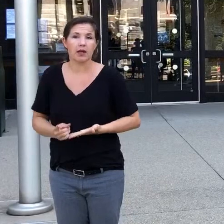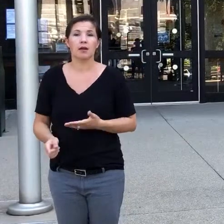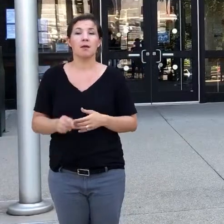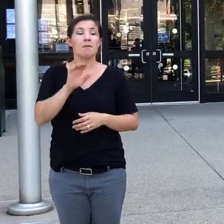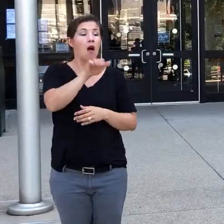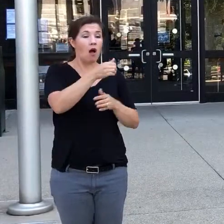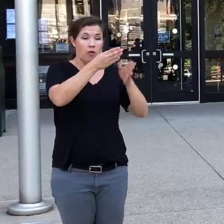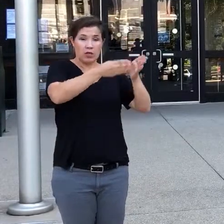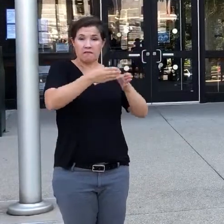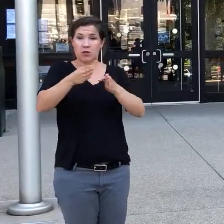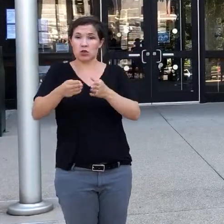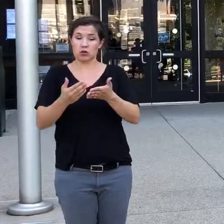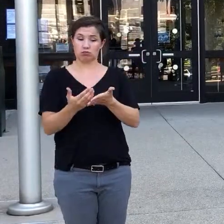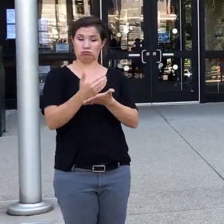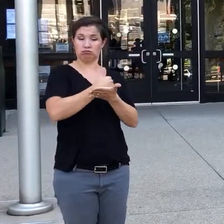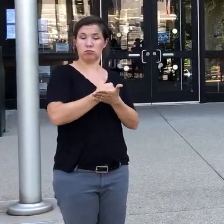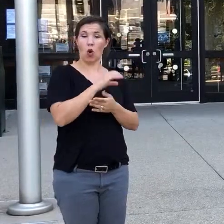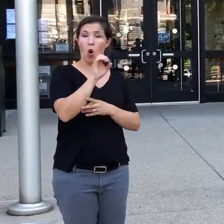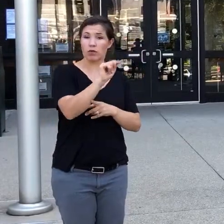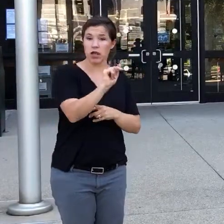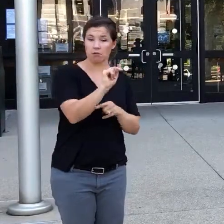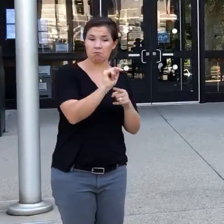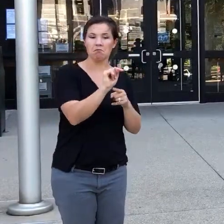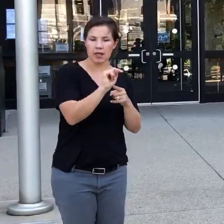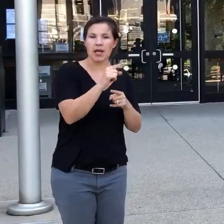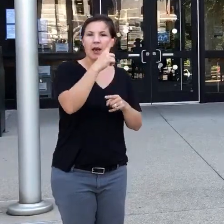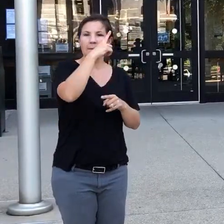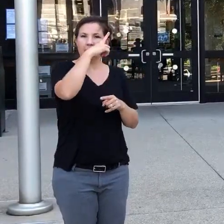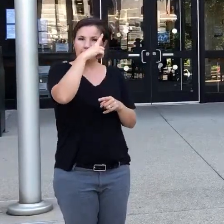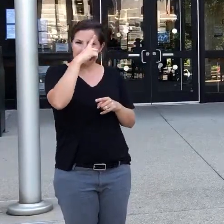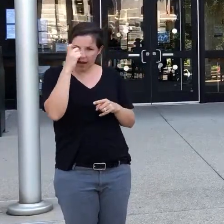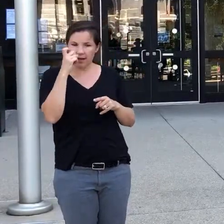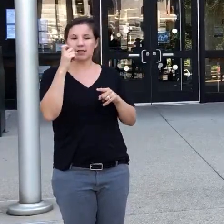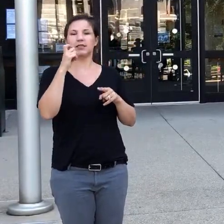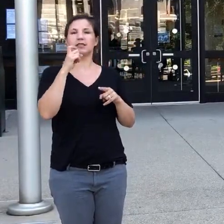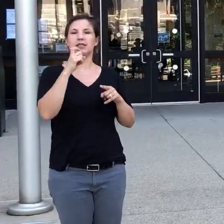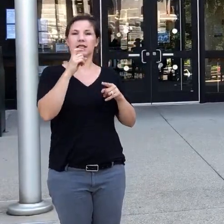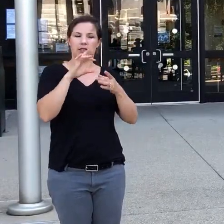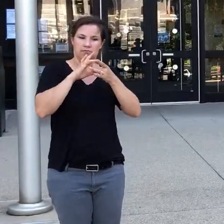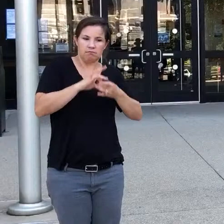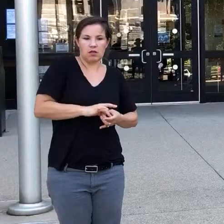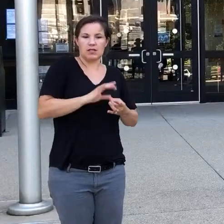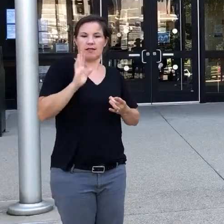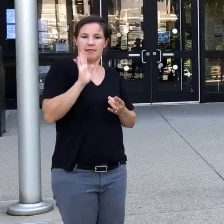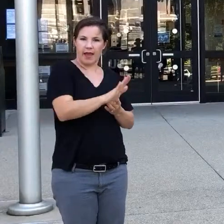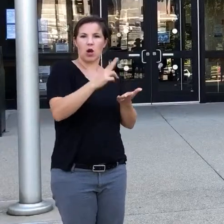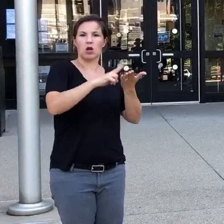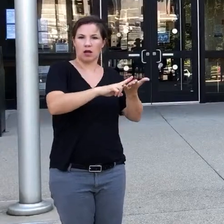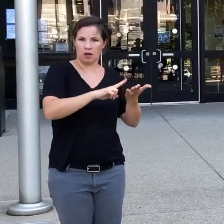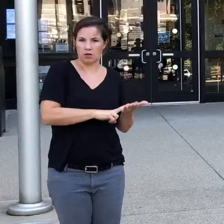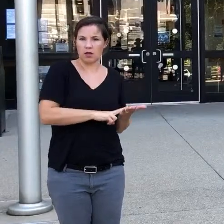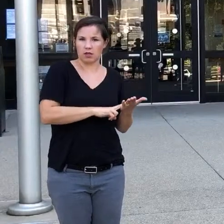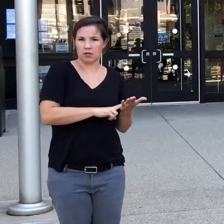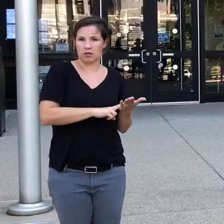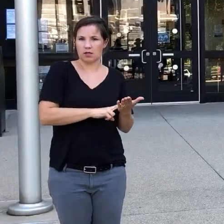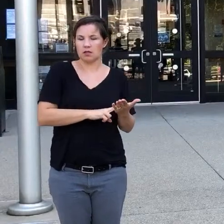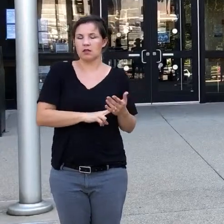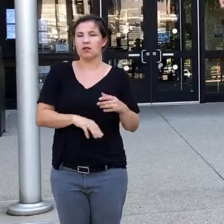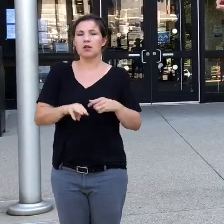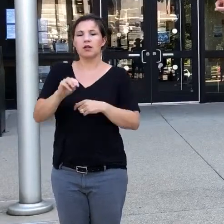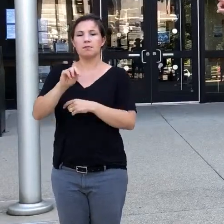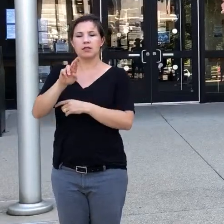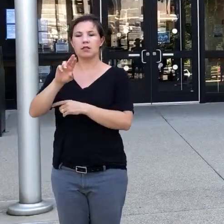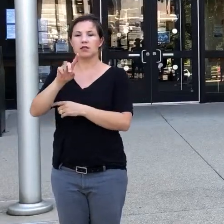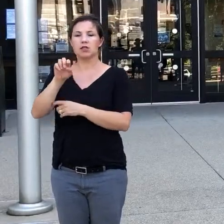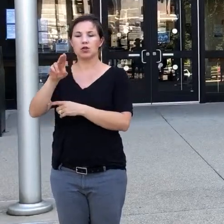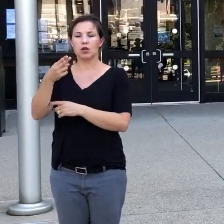overtime, they get it because it's based on a contract. Mr. Zucala, like a lot of the other people